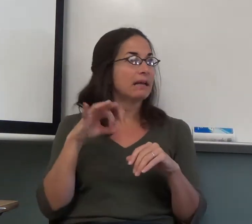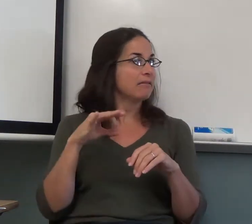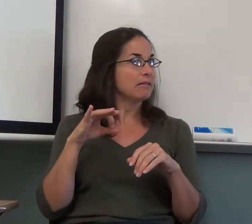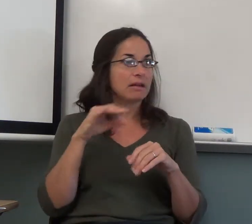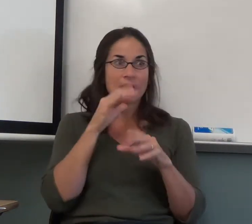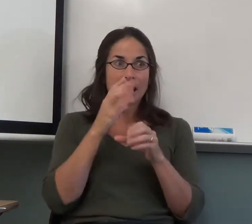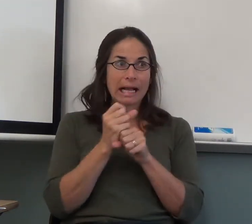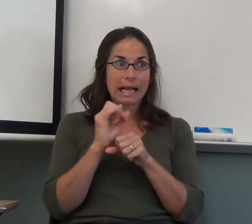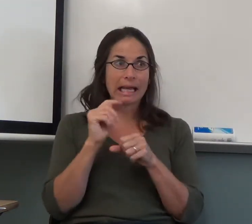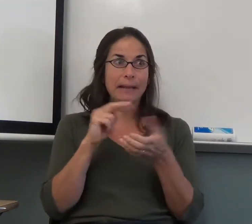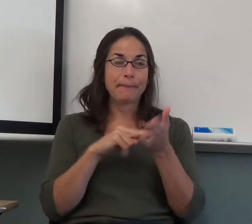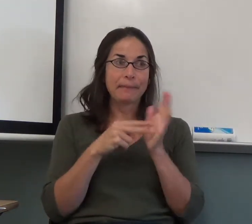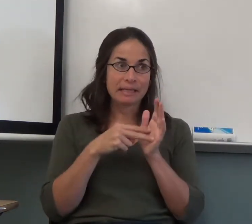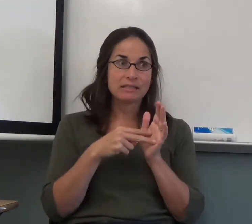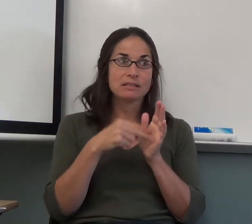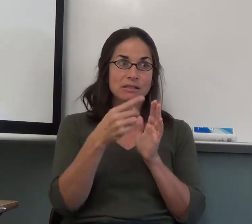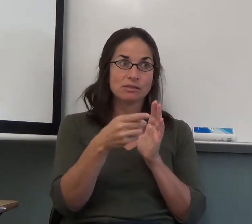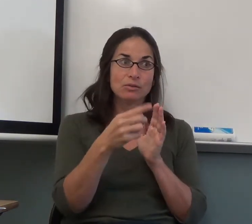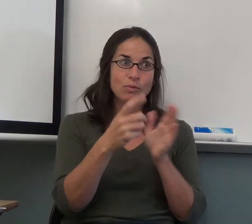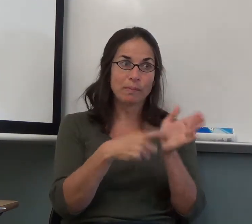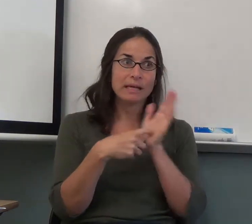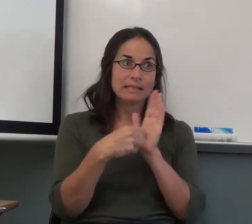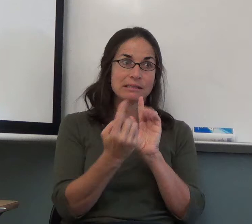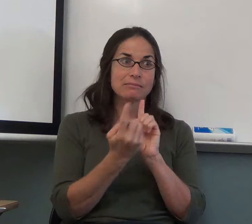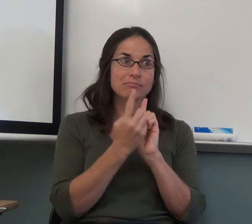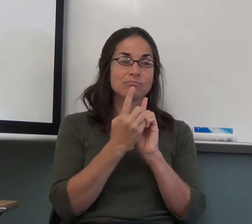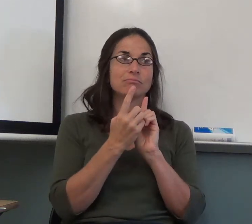that's an indication you need to retake it so you get a higher score.